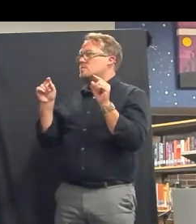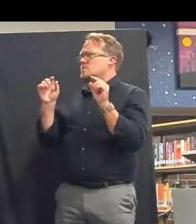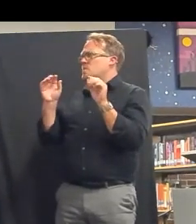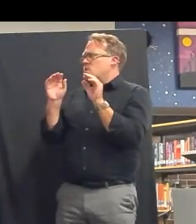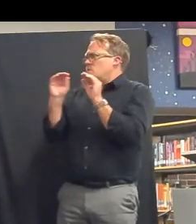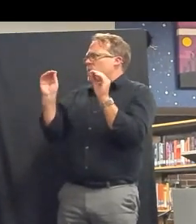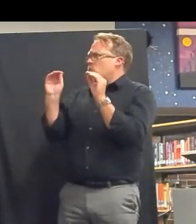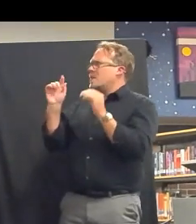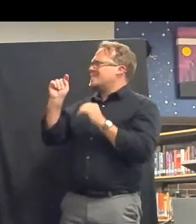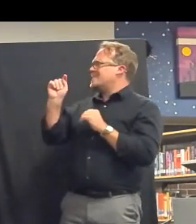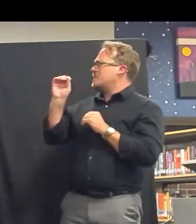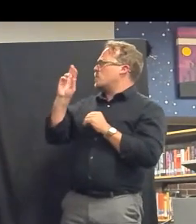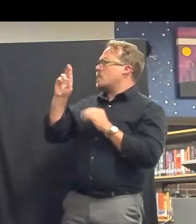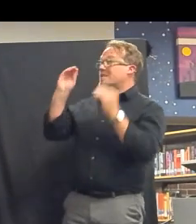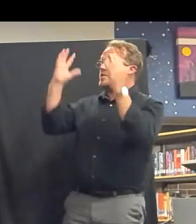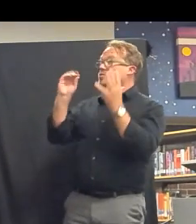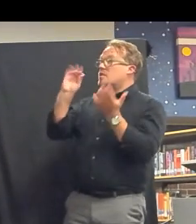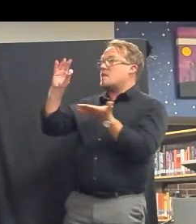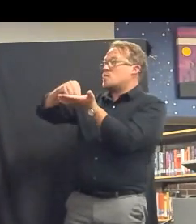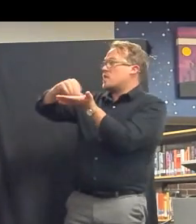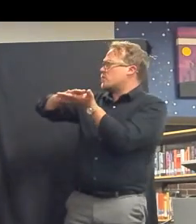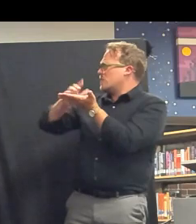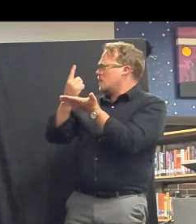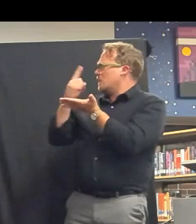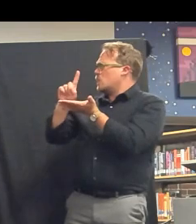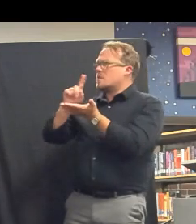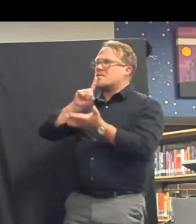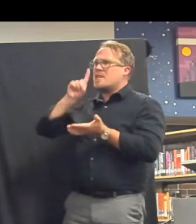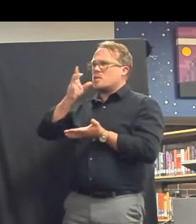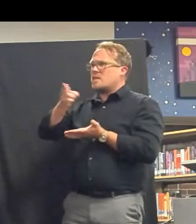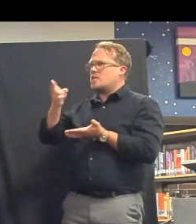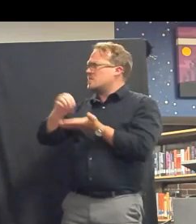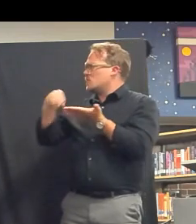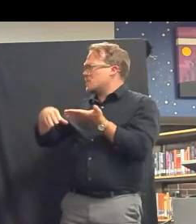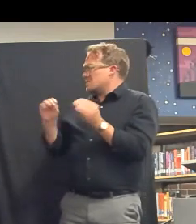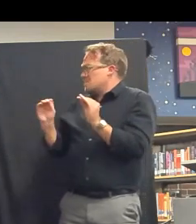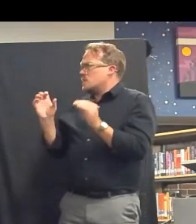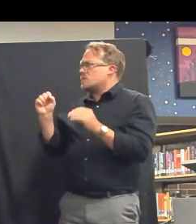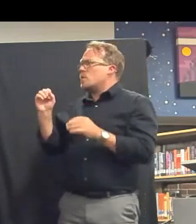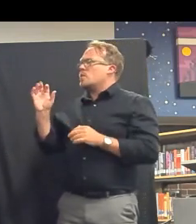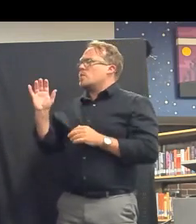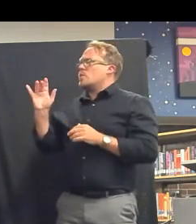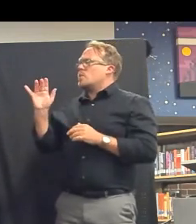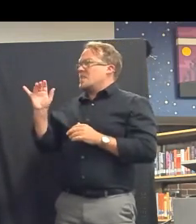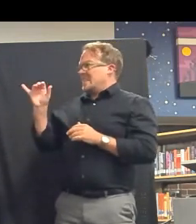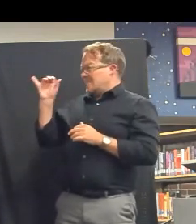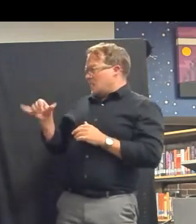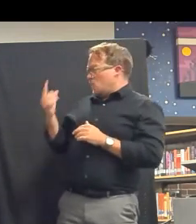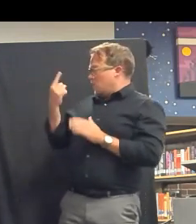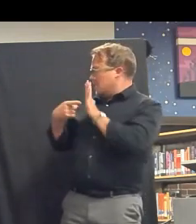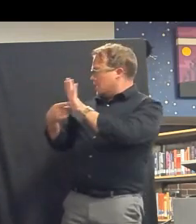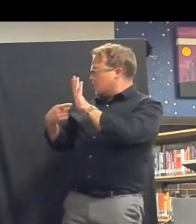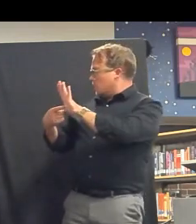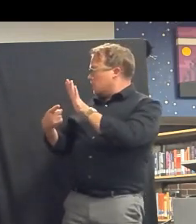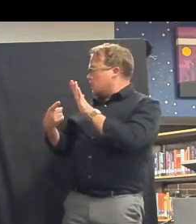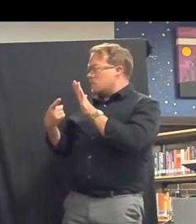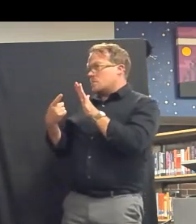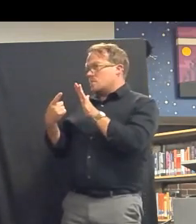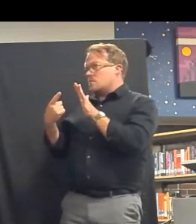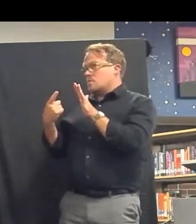teachers of record for, students that are deaf and hard of hearing. So is that an example